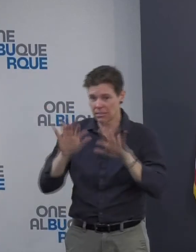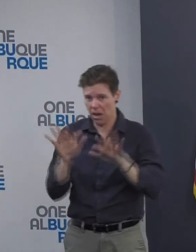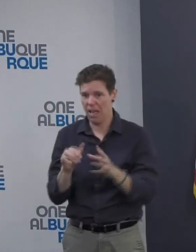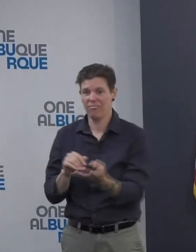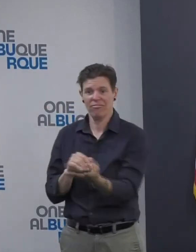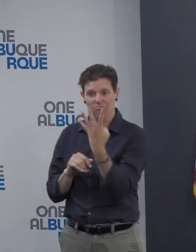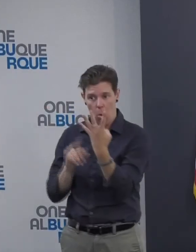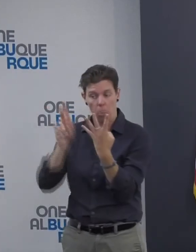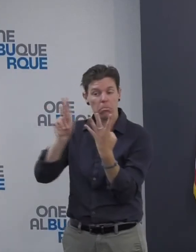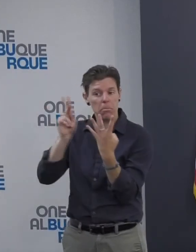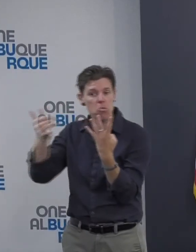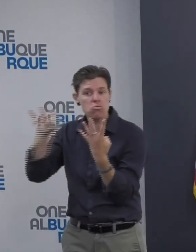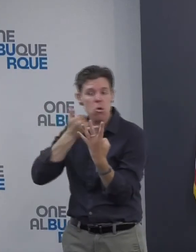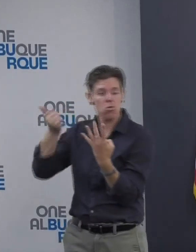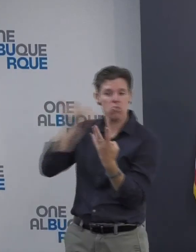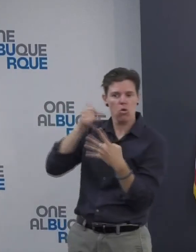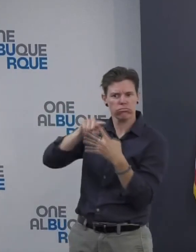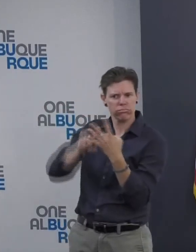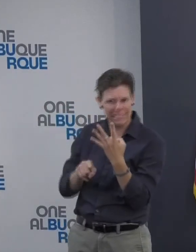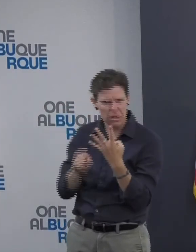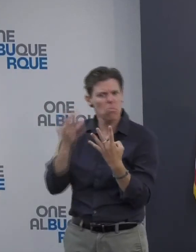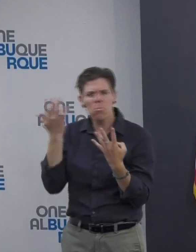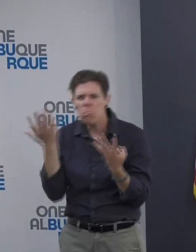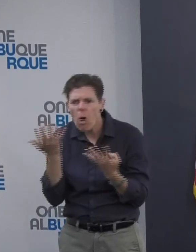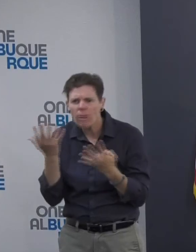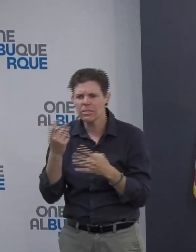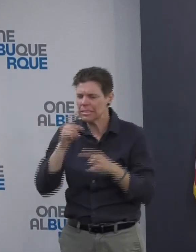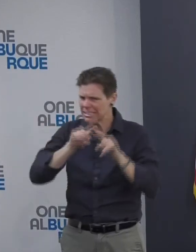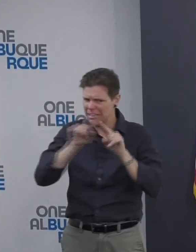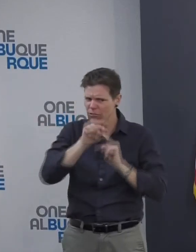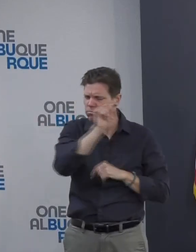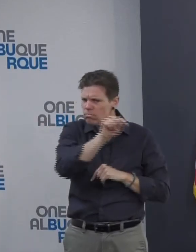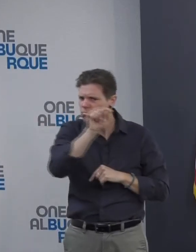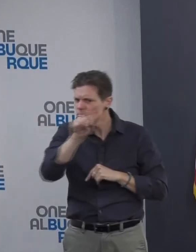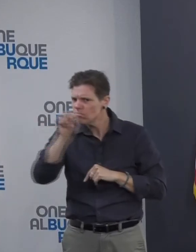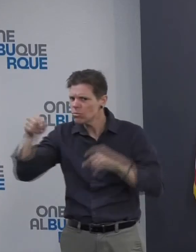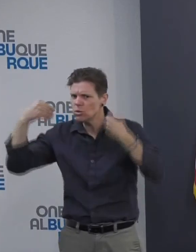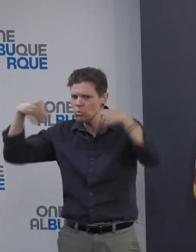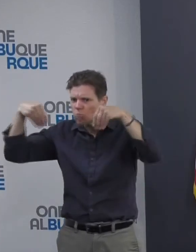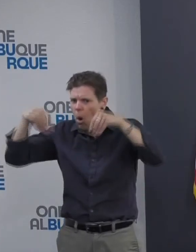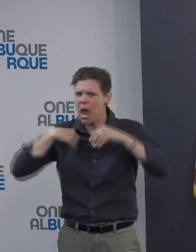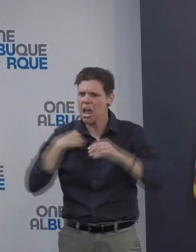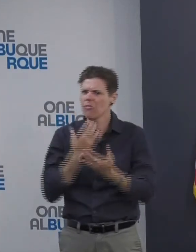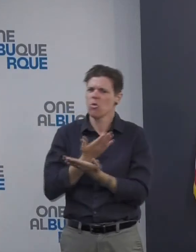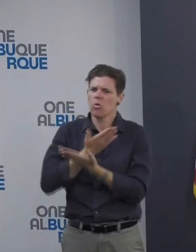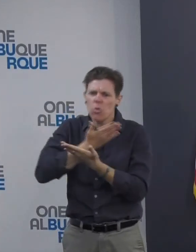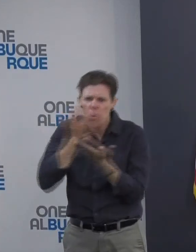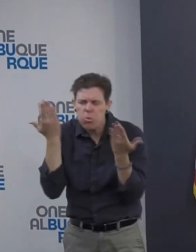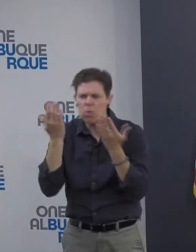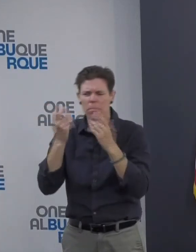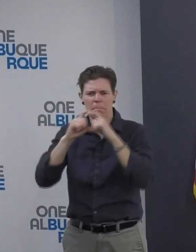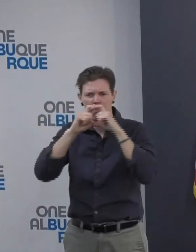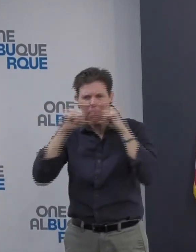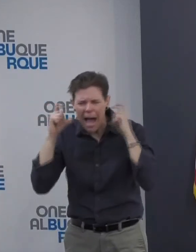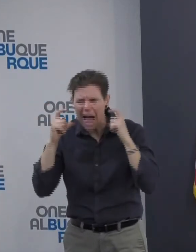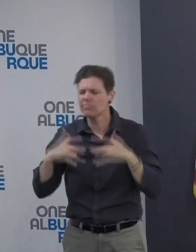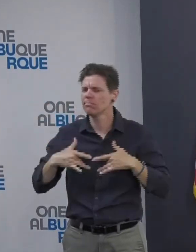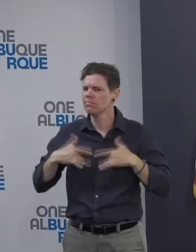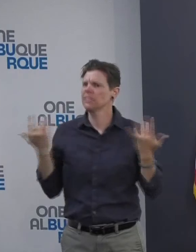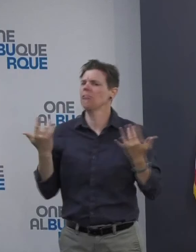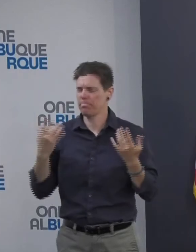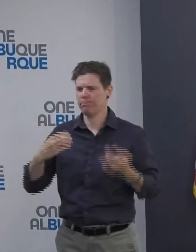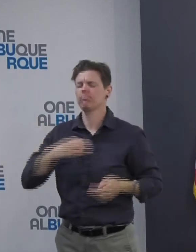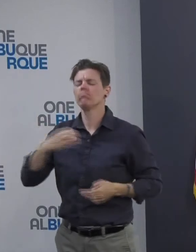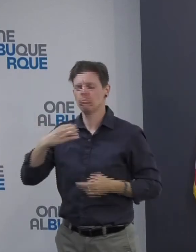customers not wearing masks in different areas. There were no calls actually for counterfeit masks, so we checked on them, we reported them to the right